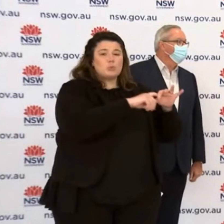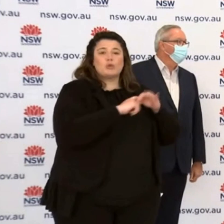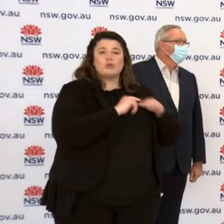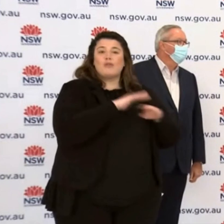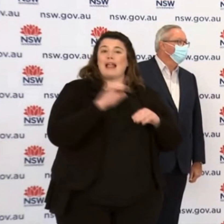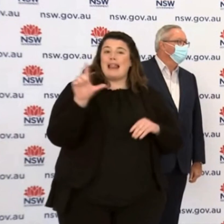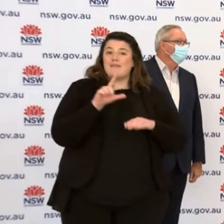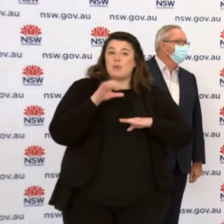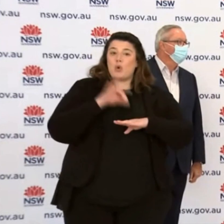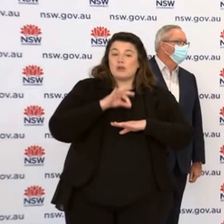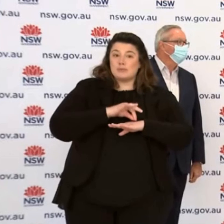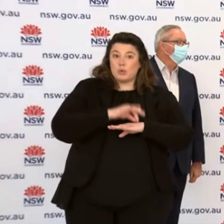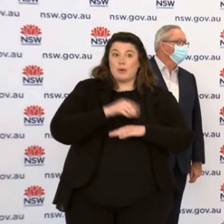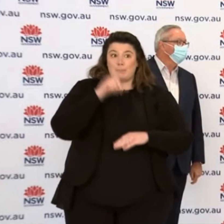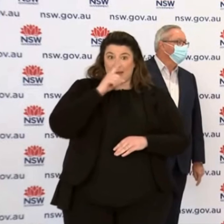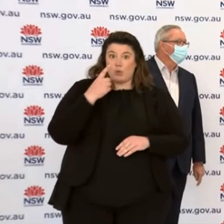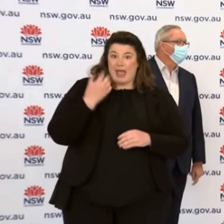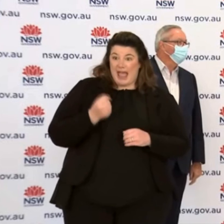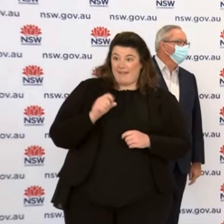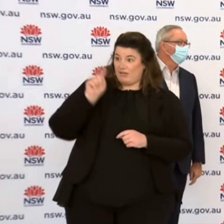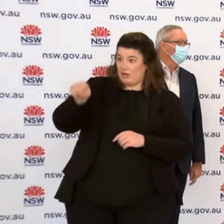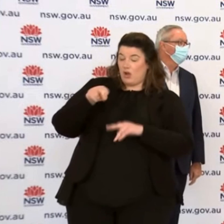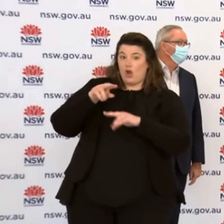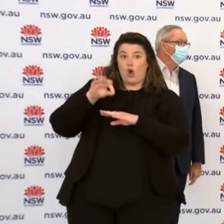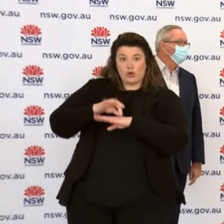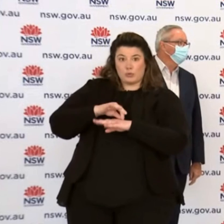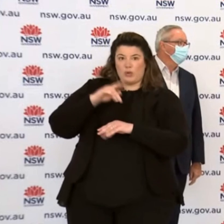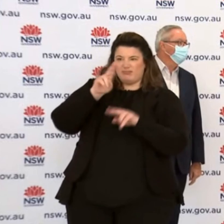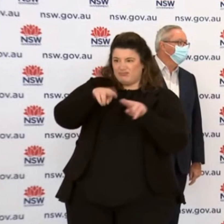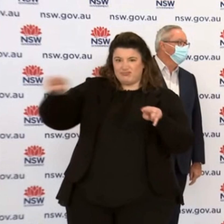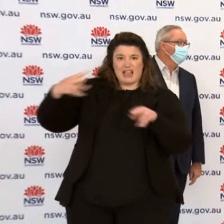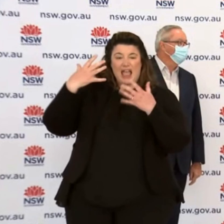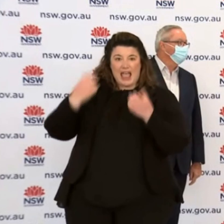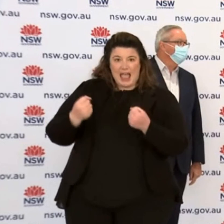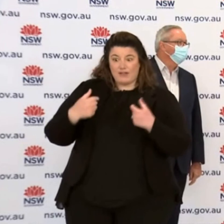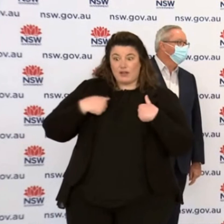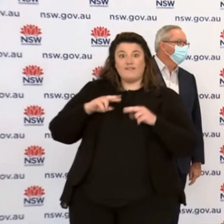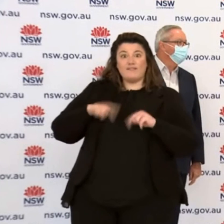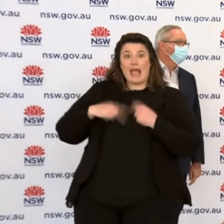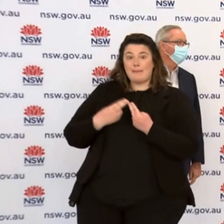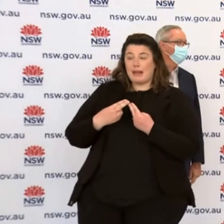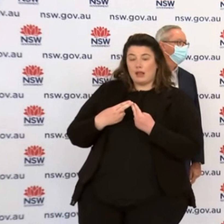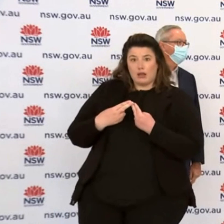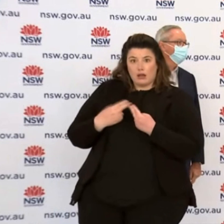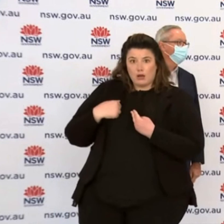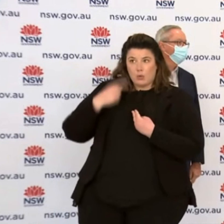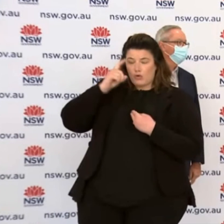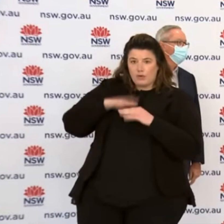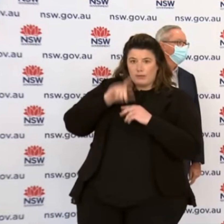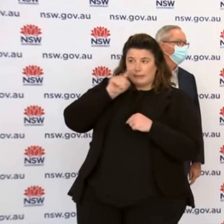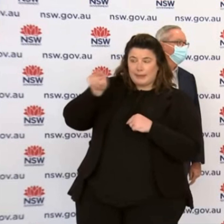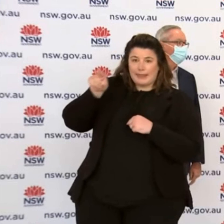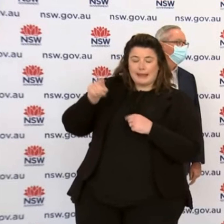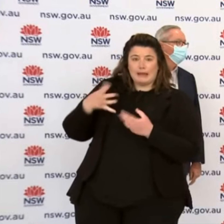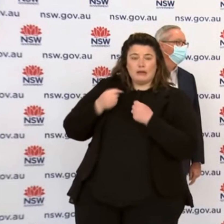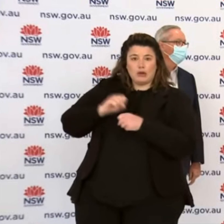loved ones are in Liverpool Hospital, or in fact any hospital across the state, feel confident that their loved ones aren't in any danger? So